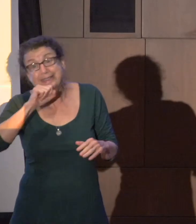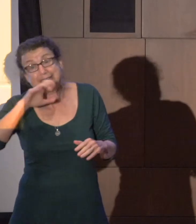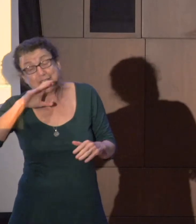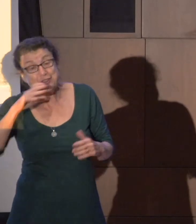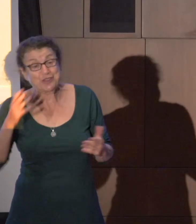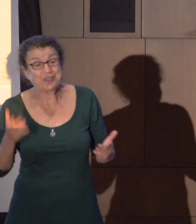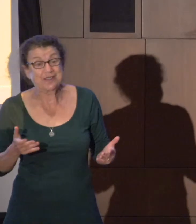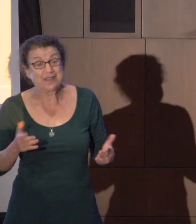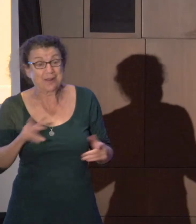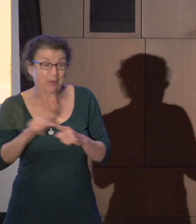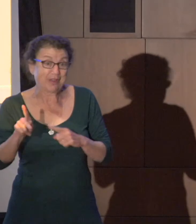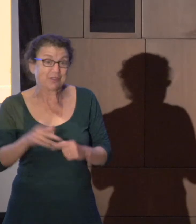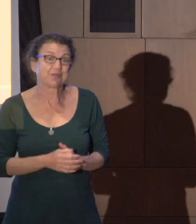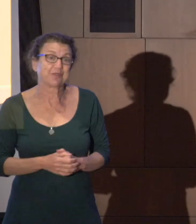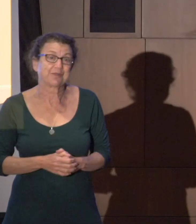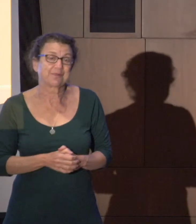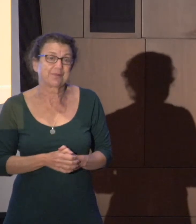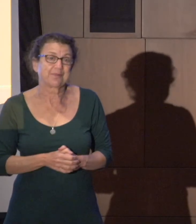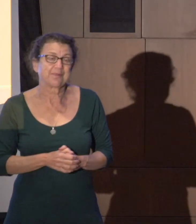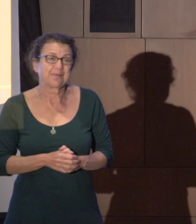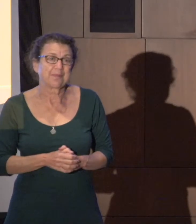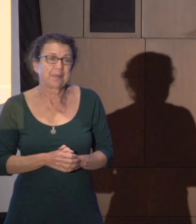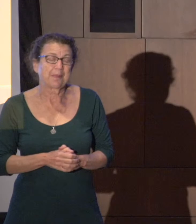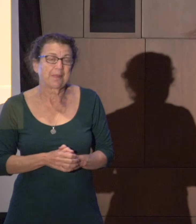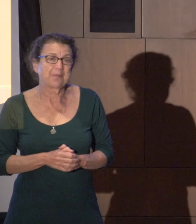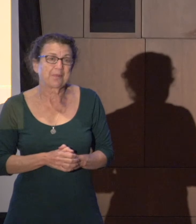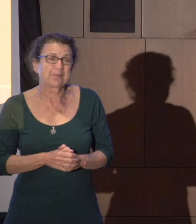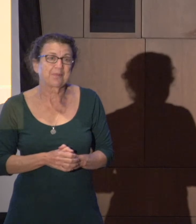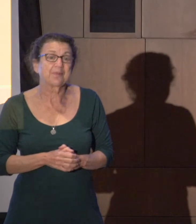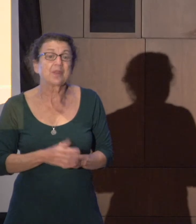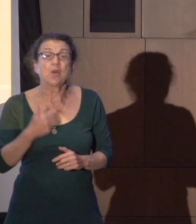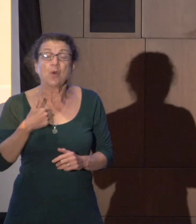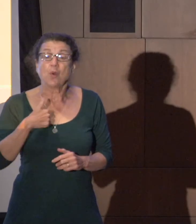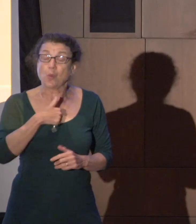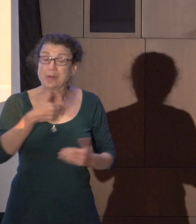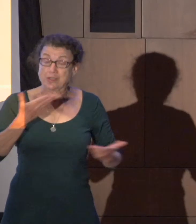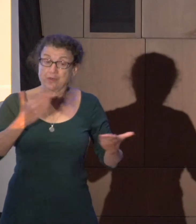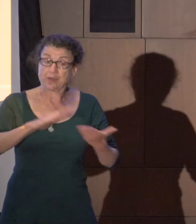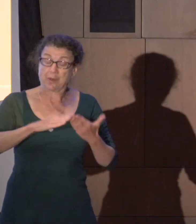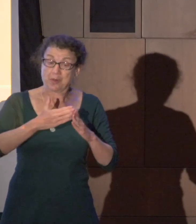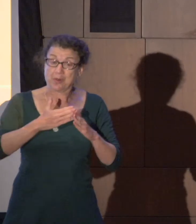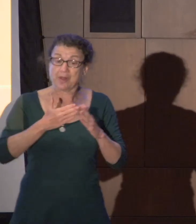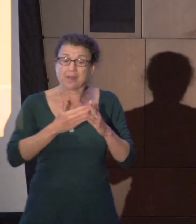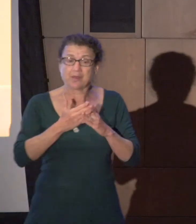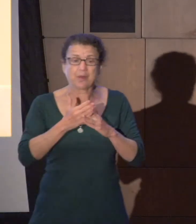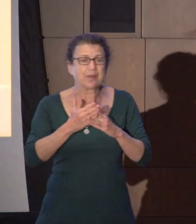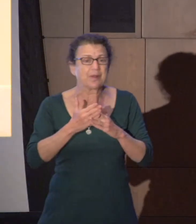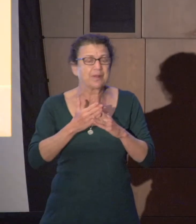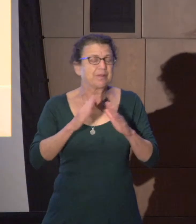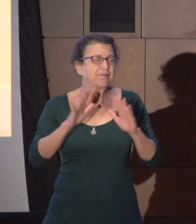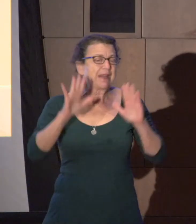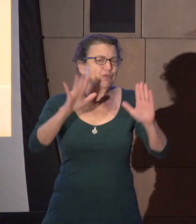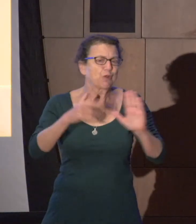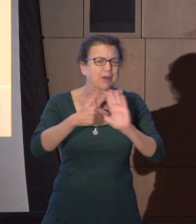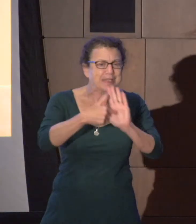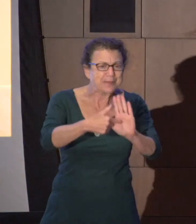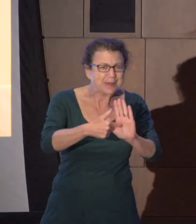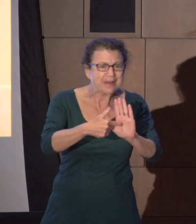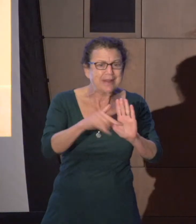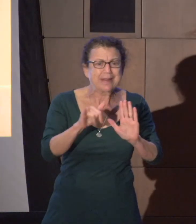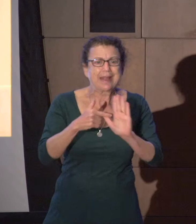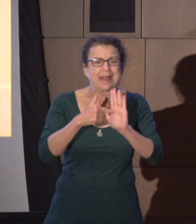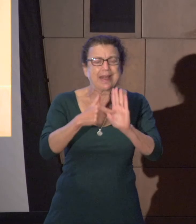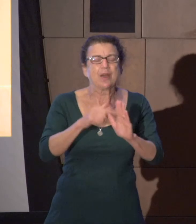seniors, and professionals, adults. We serve this community through extraordinary exhibitions like the